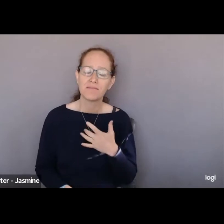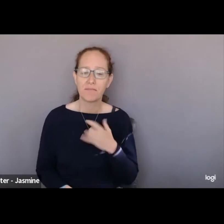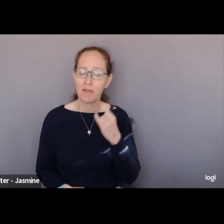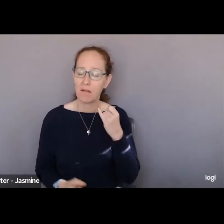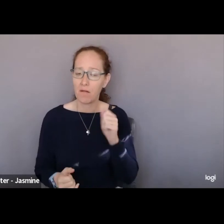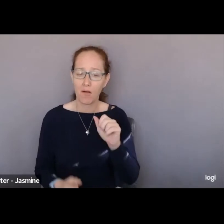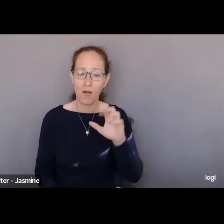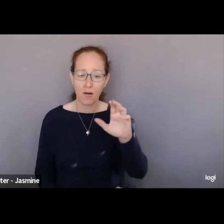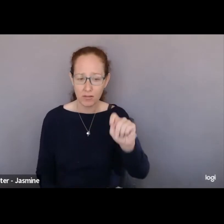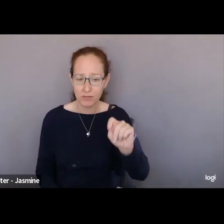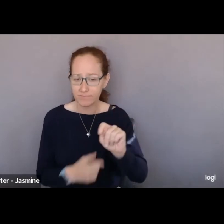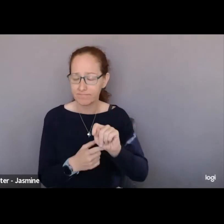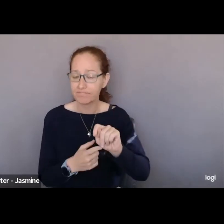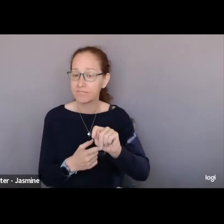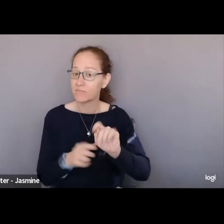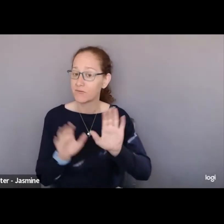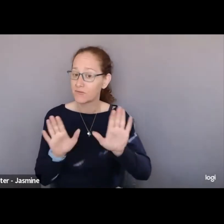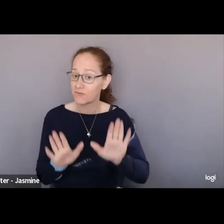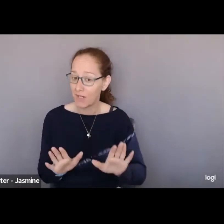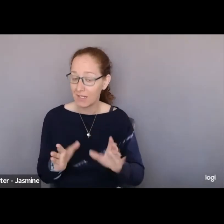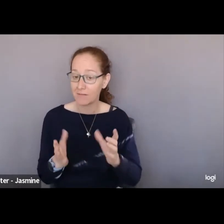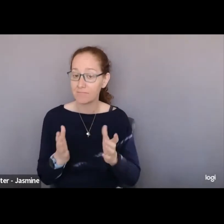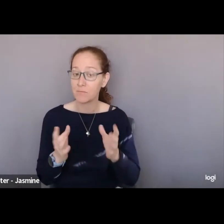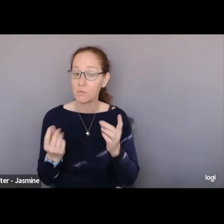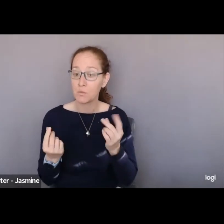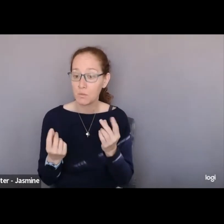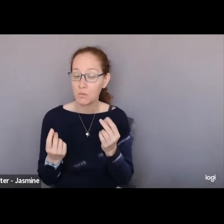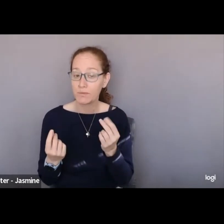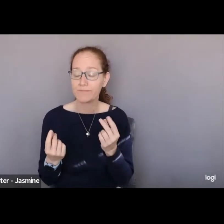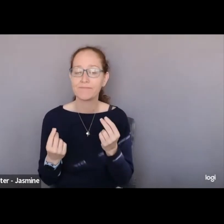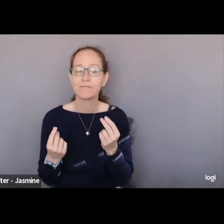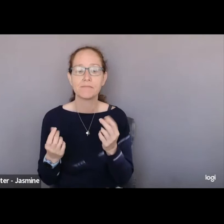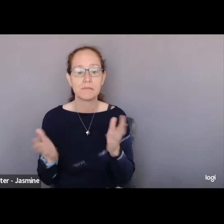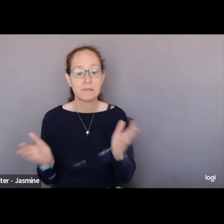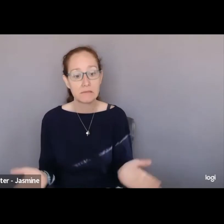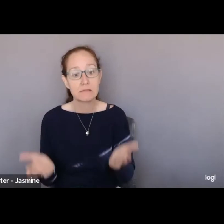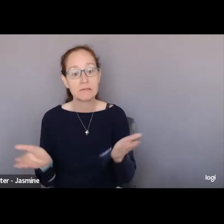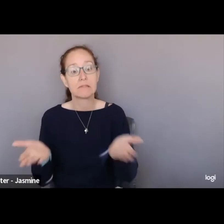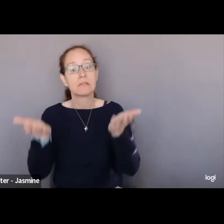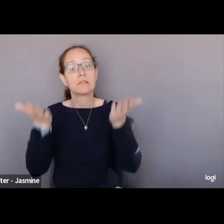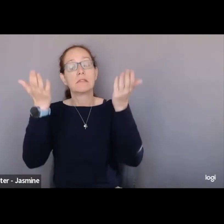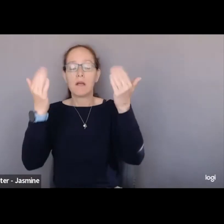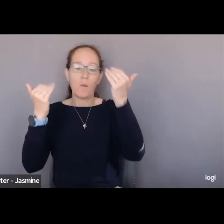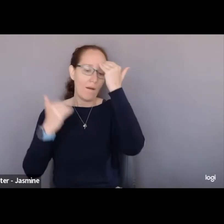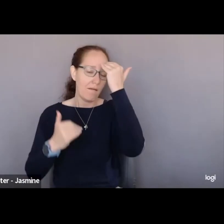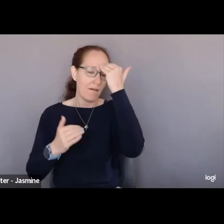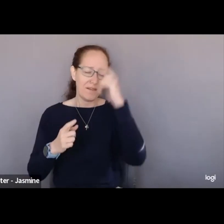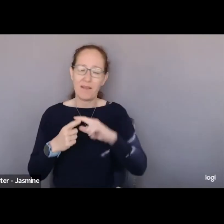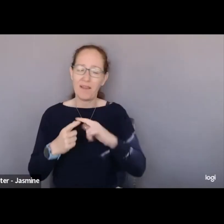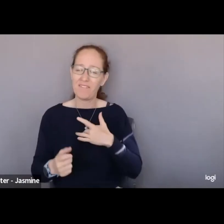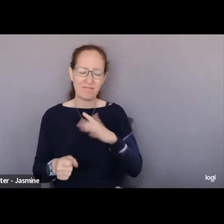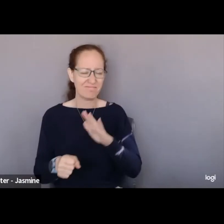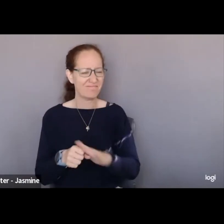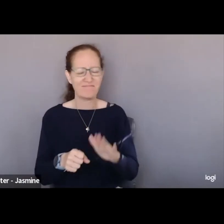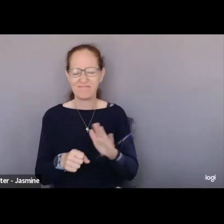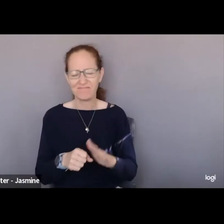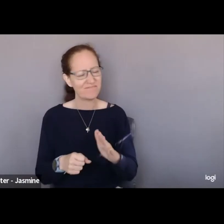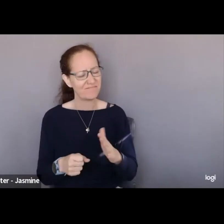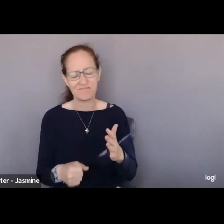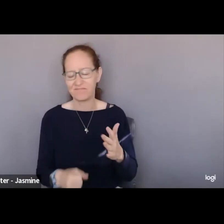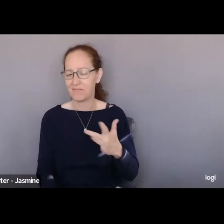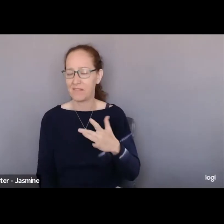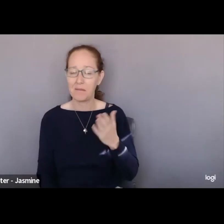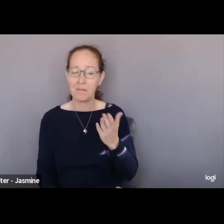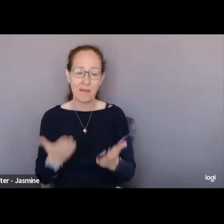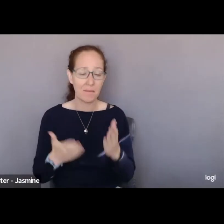raising awareness. I guess I feel like raising awareness isn't enough. And there may be people